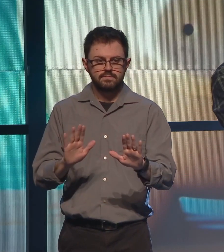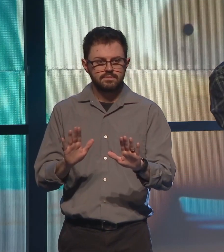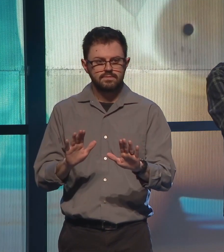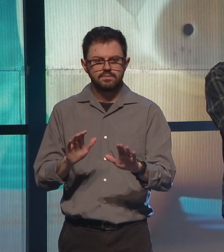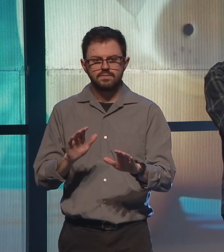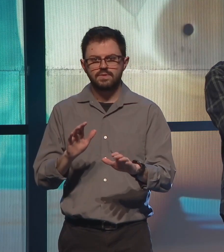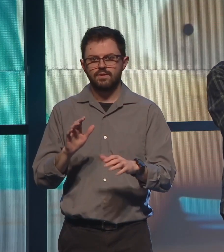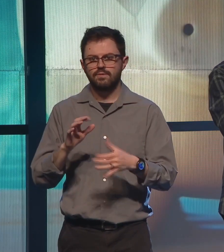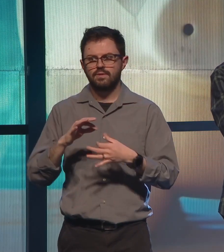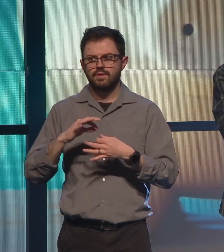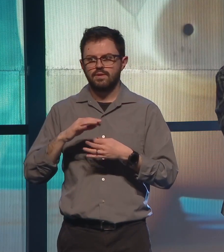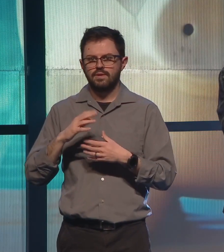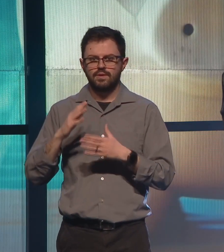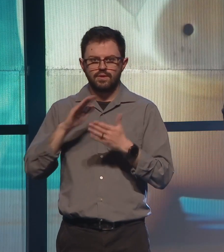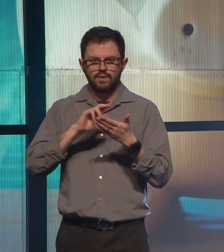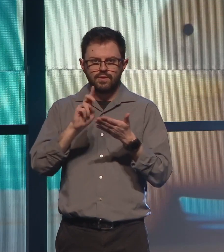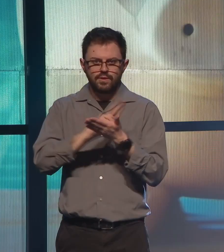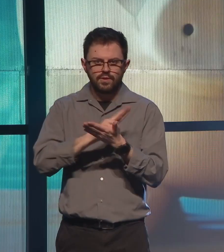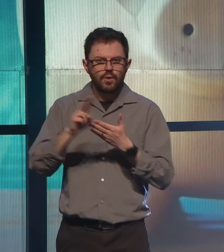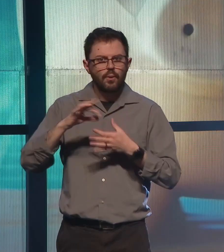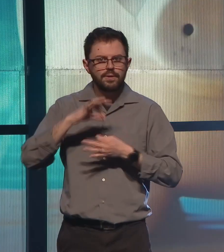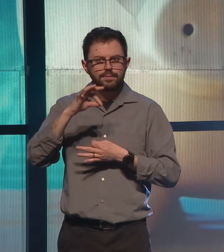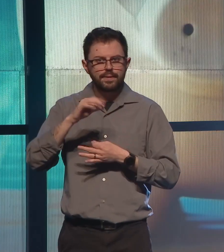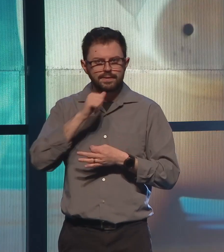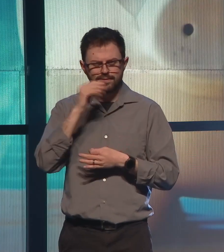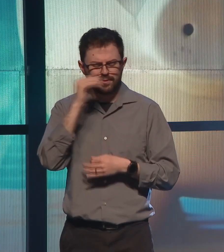Holy Spirit. You know if you can give both.